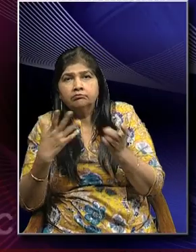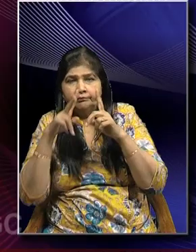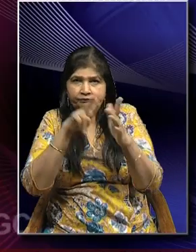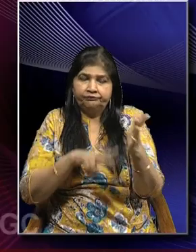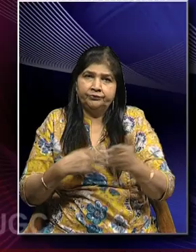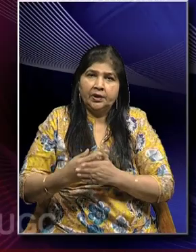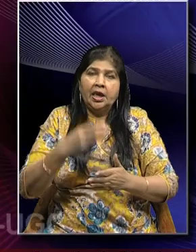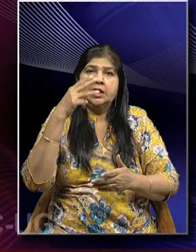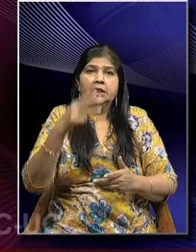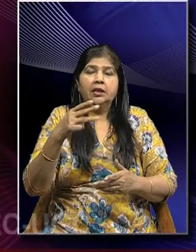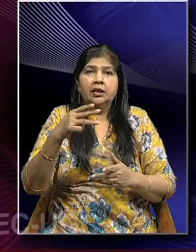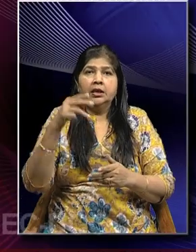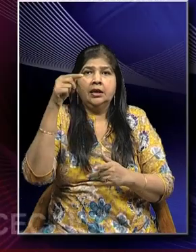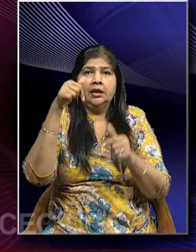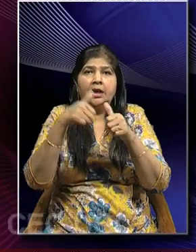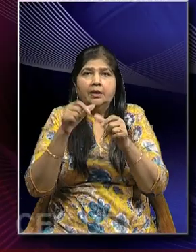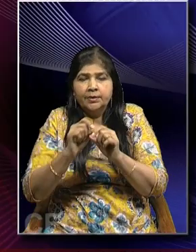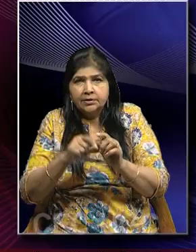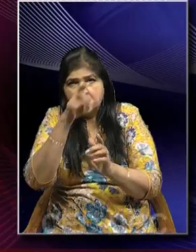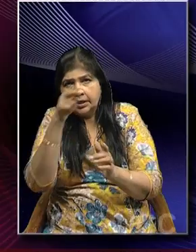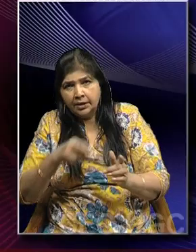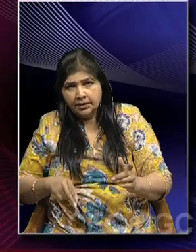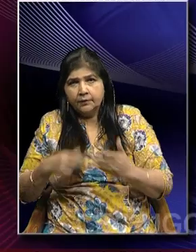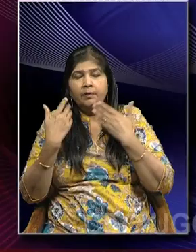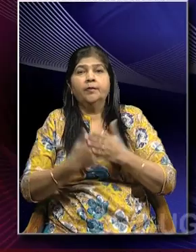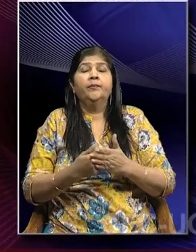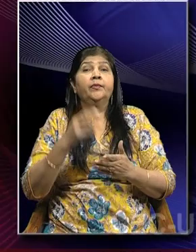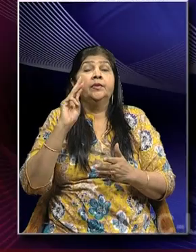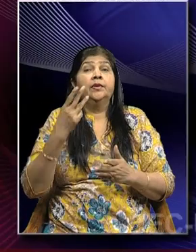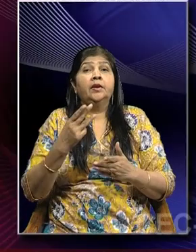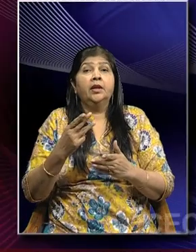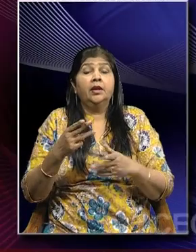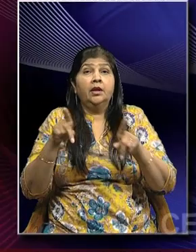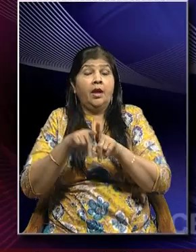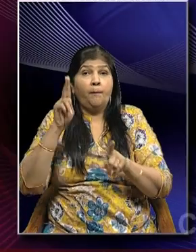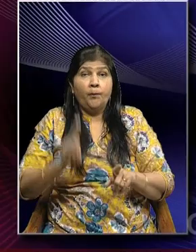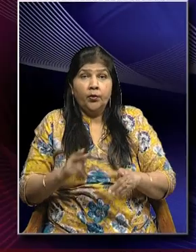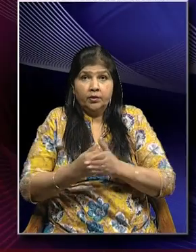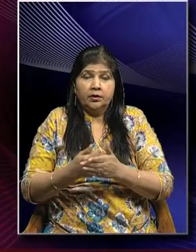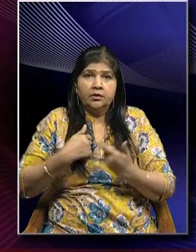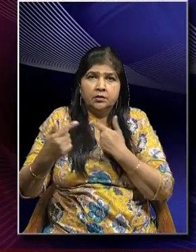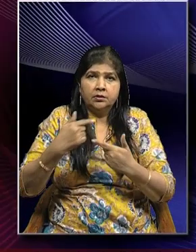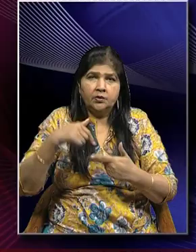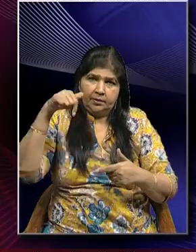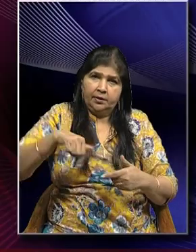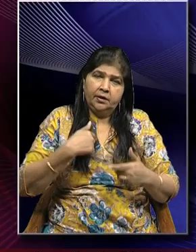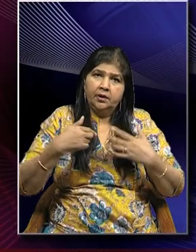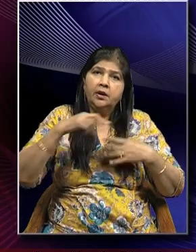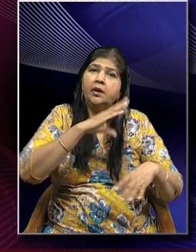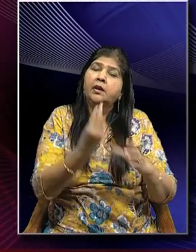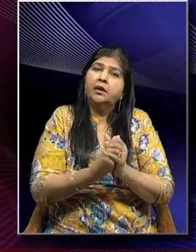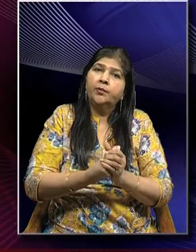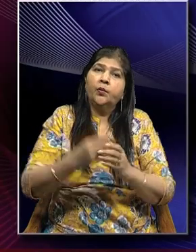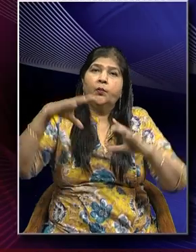3 alphabets, they are basically representing 3 important concerns of ours, that is in the name of